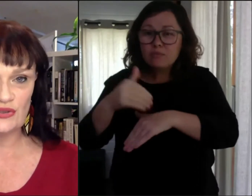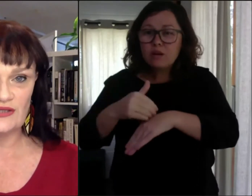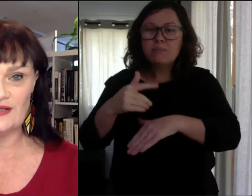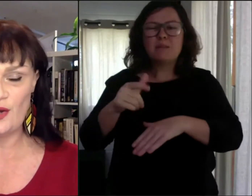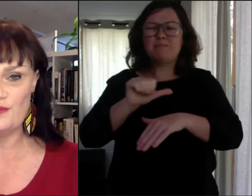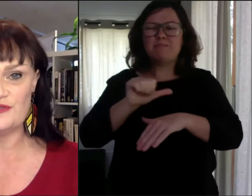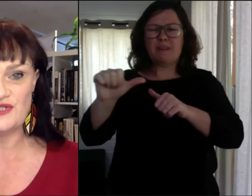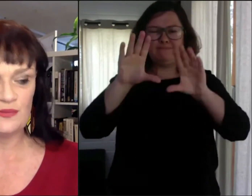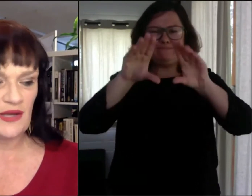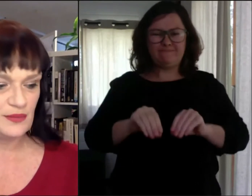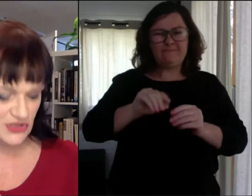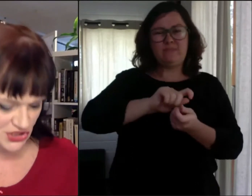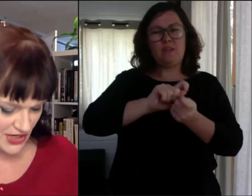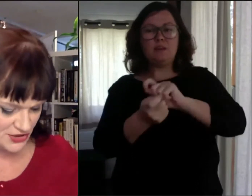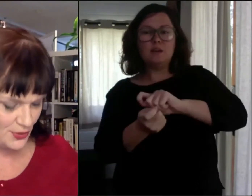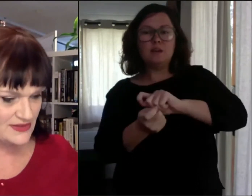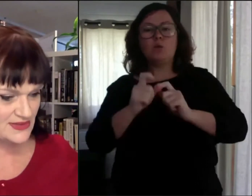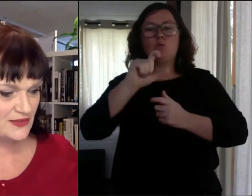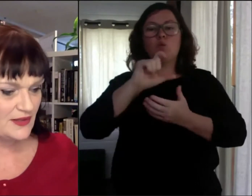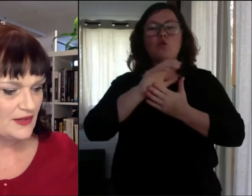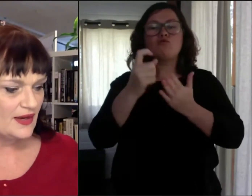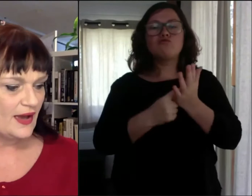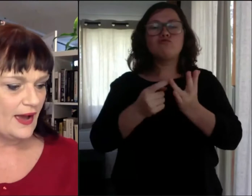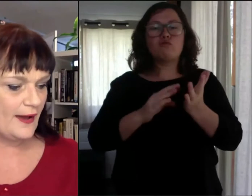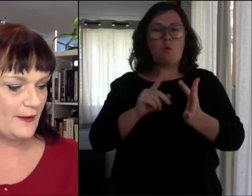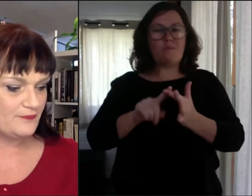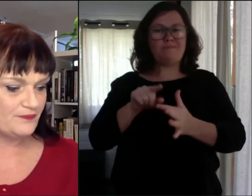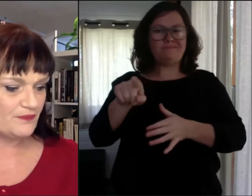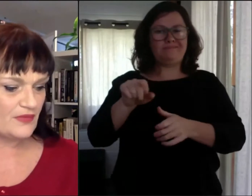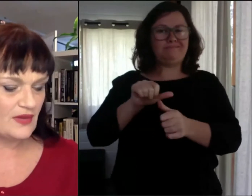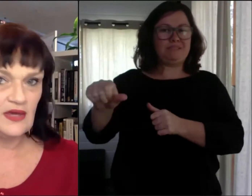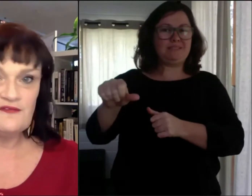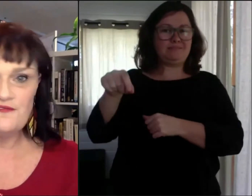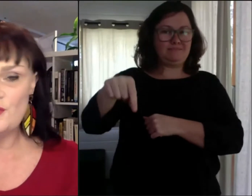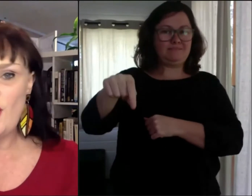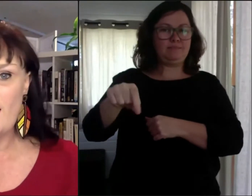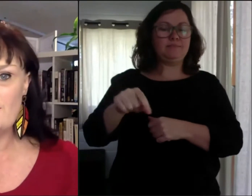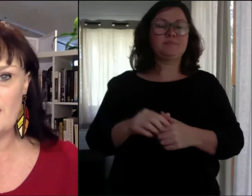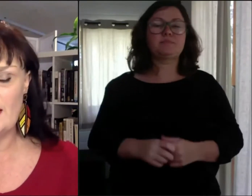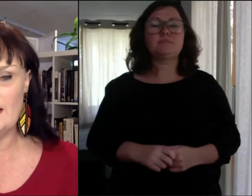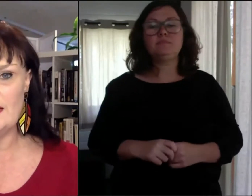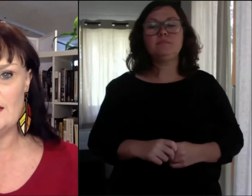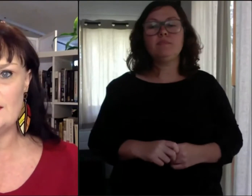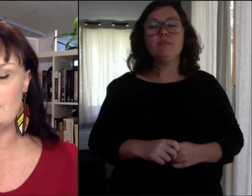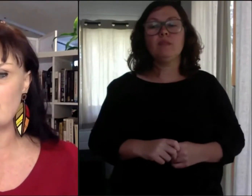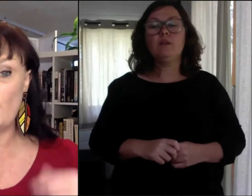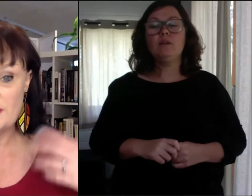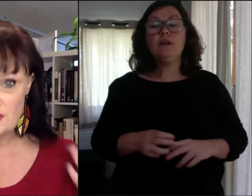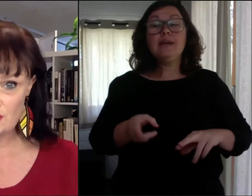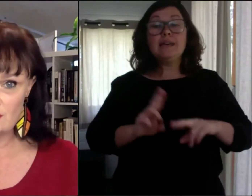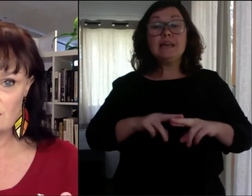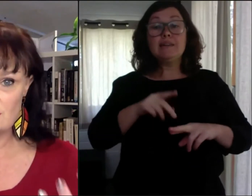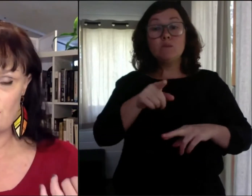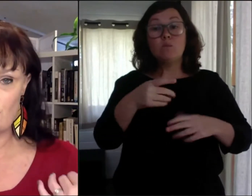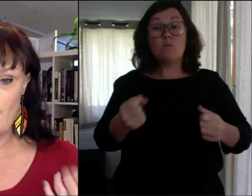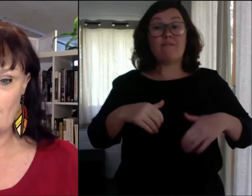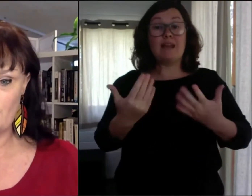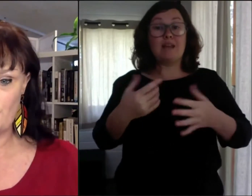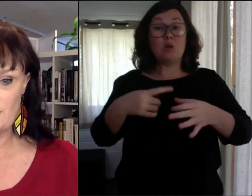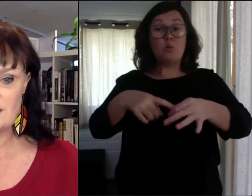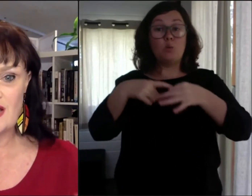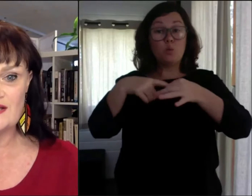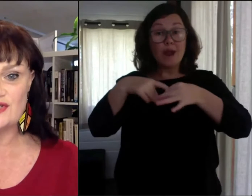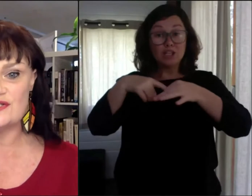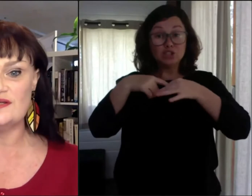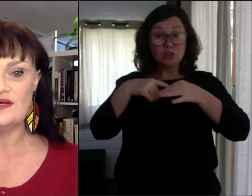Amelia shortly and hopefully she'll be able to chat to us. If you have any questions throughout